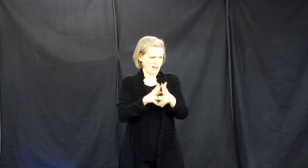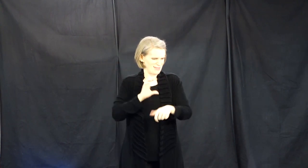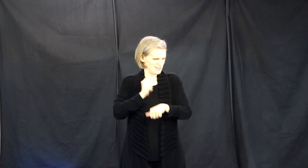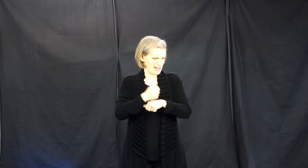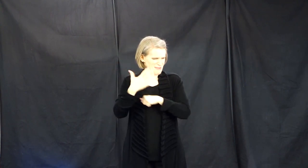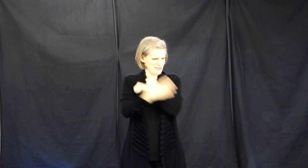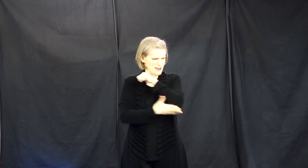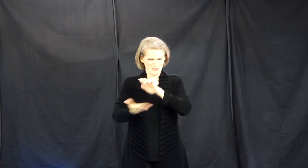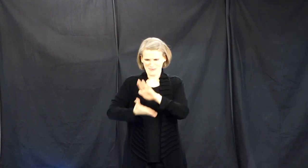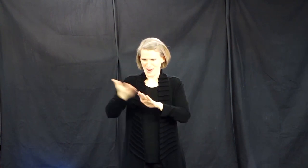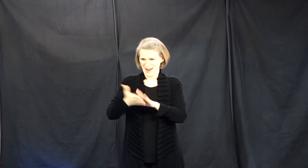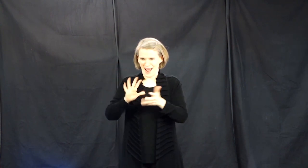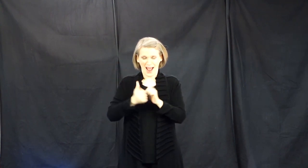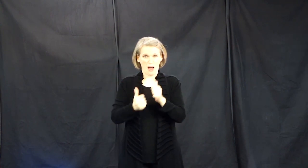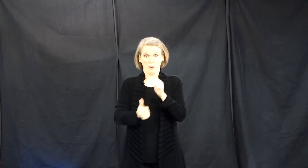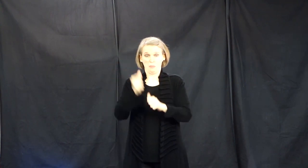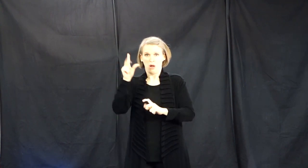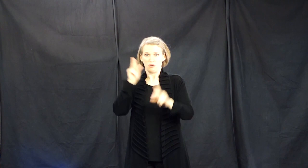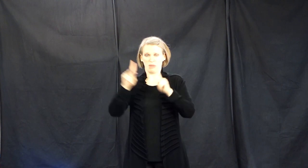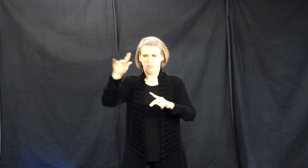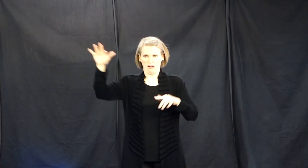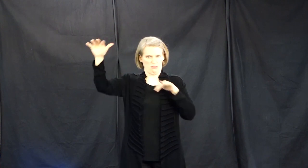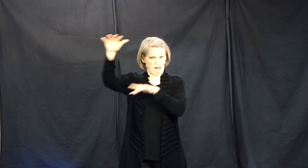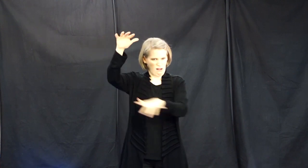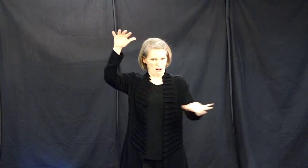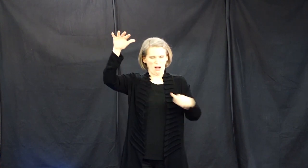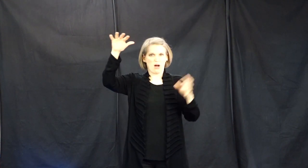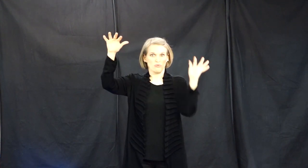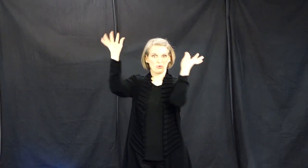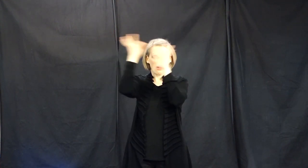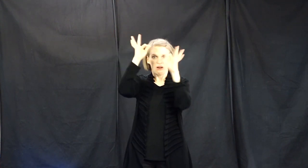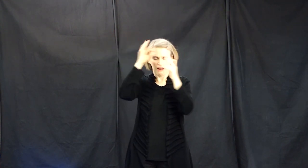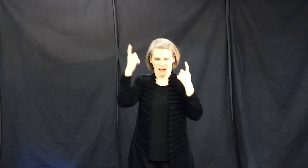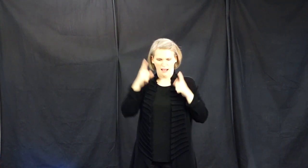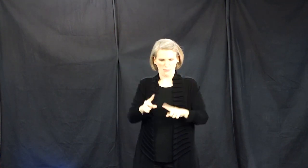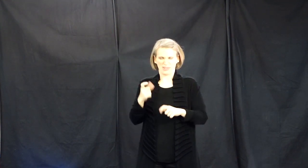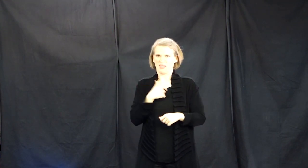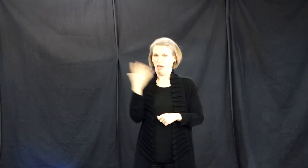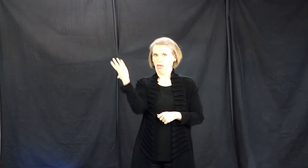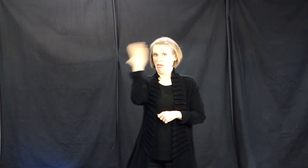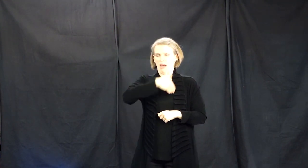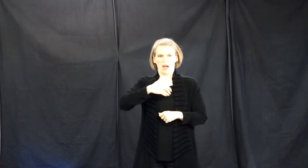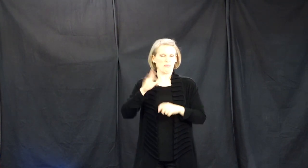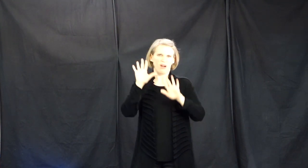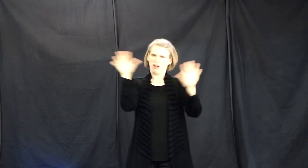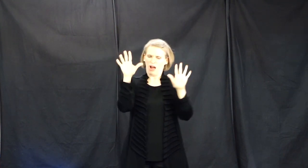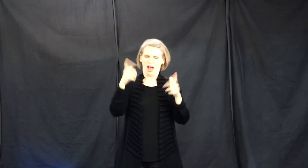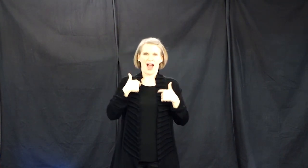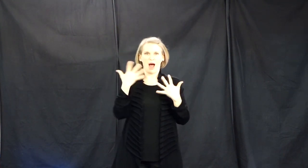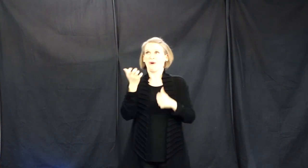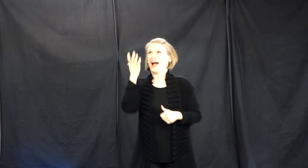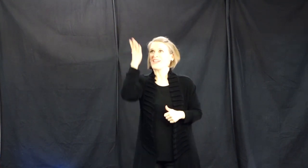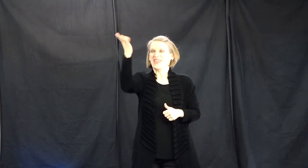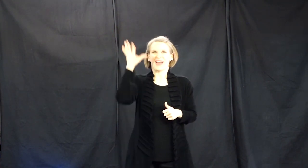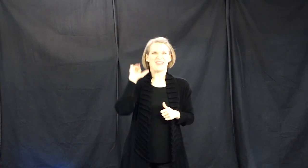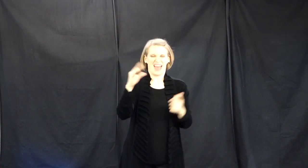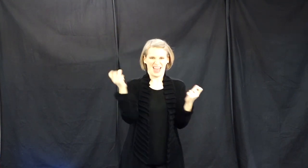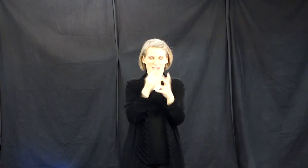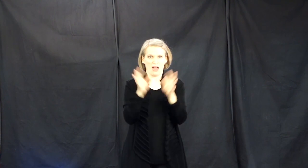dream in the dark for the most part. Dark as a tomb where it happens. I've got to be in the room where it happens.